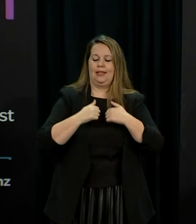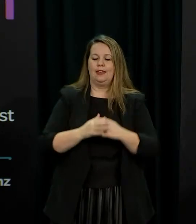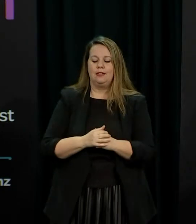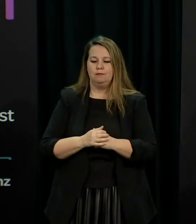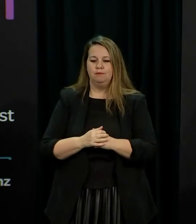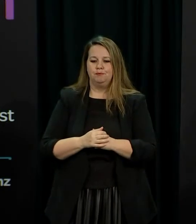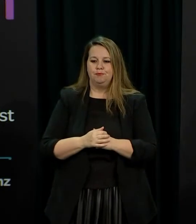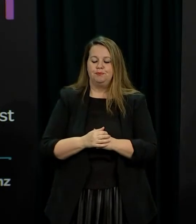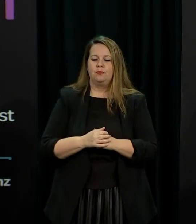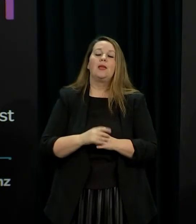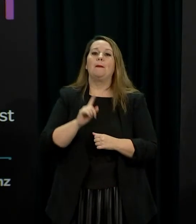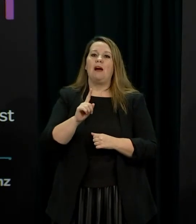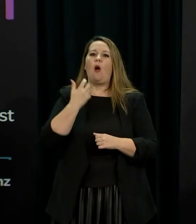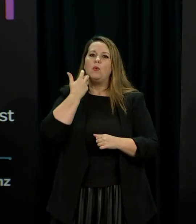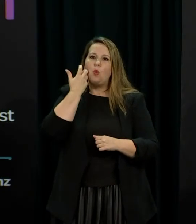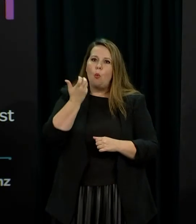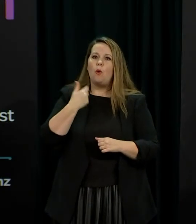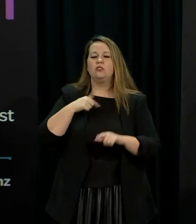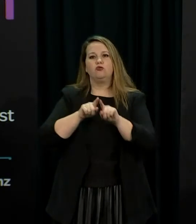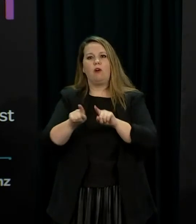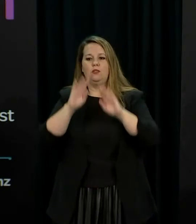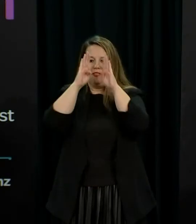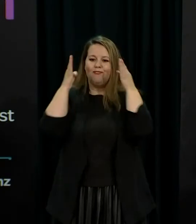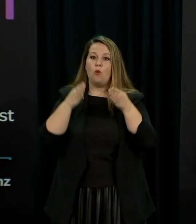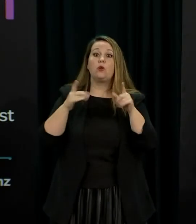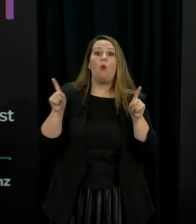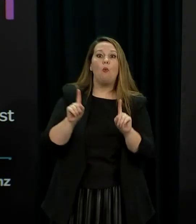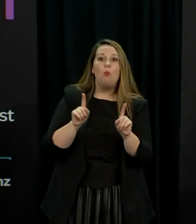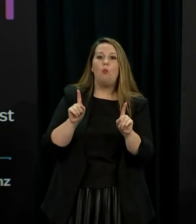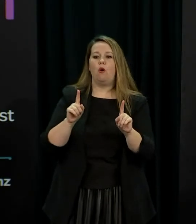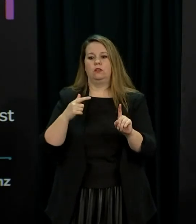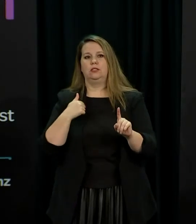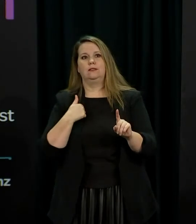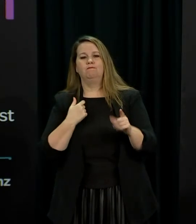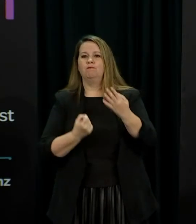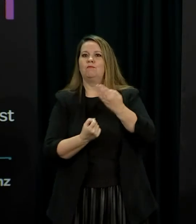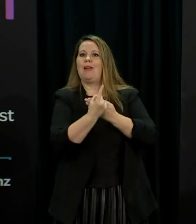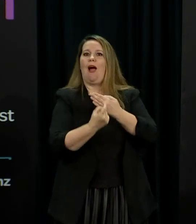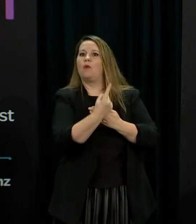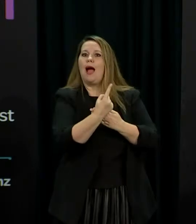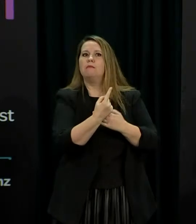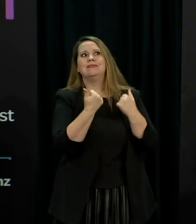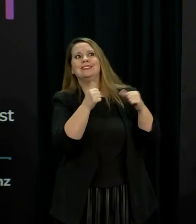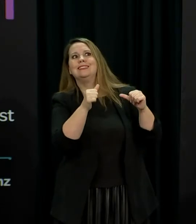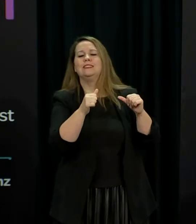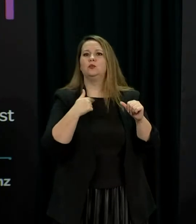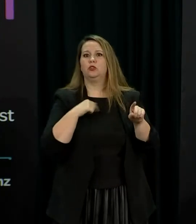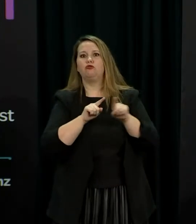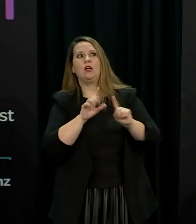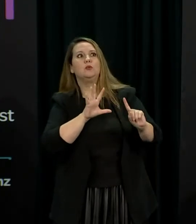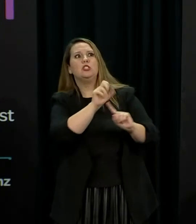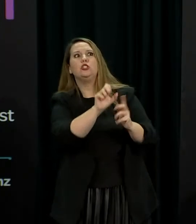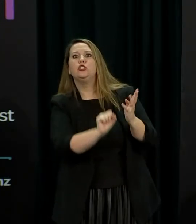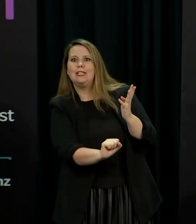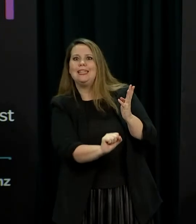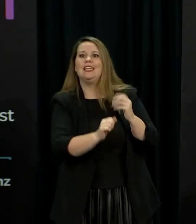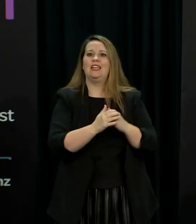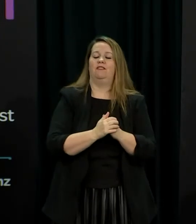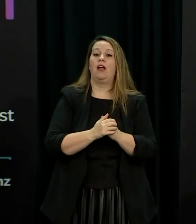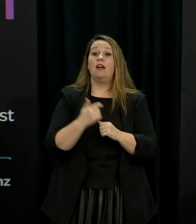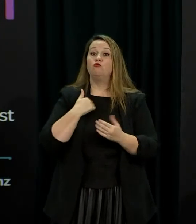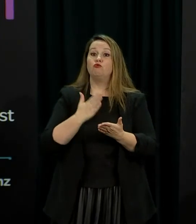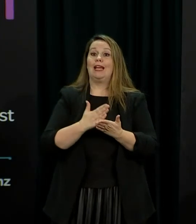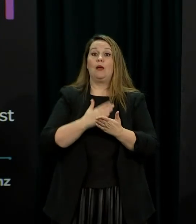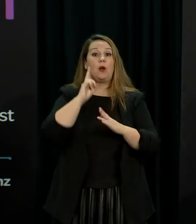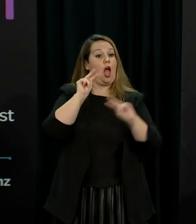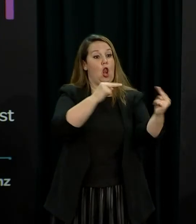focused on what are the outcomes we're trying to achieve, and really just looking at that big picture. And I think in terms of those outcomes, that we've achieved what we would